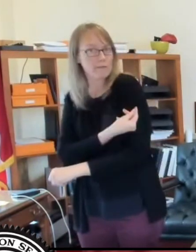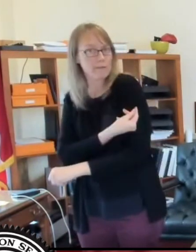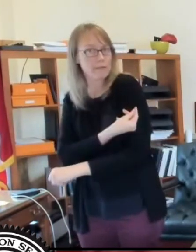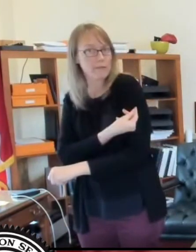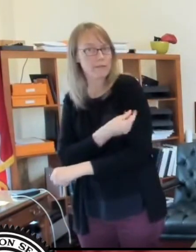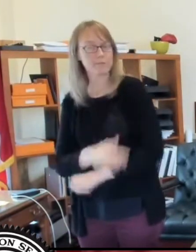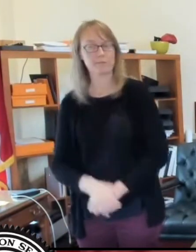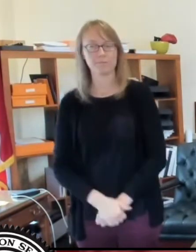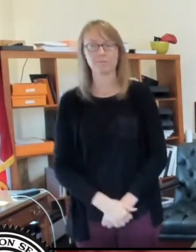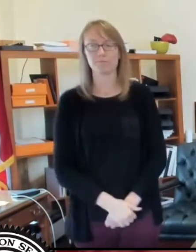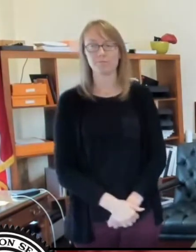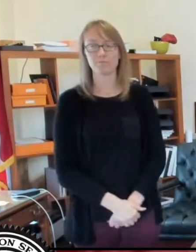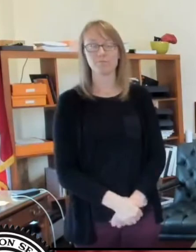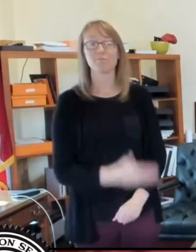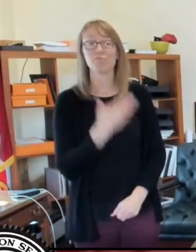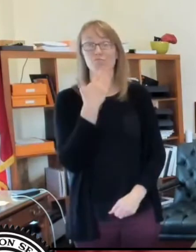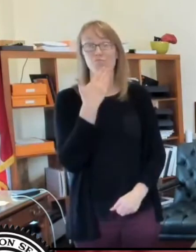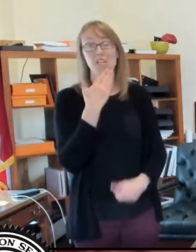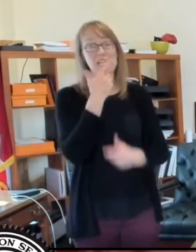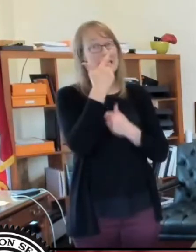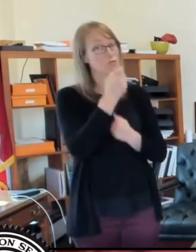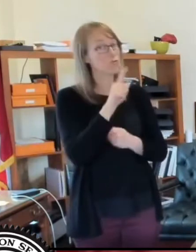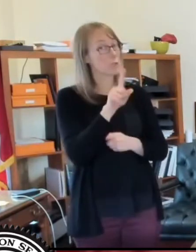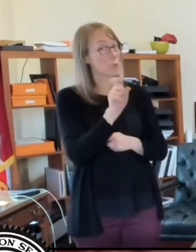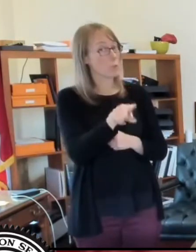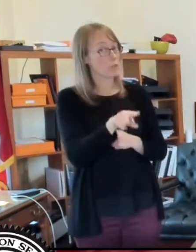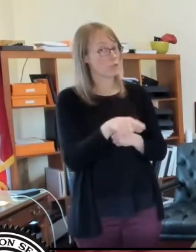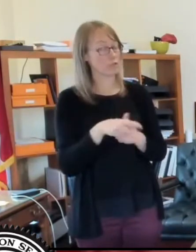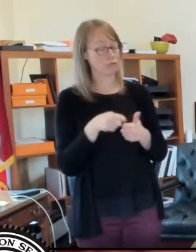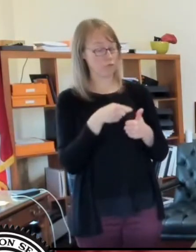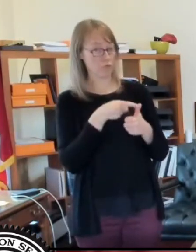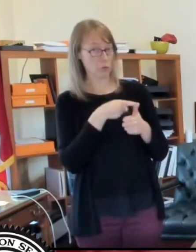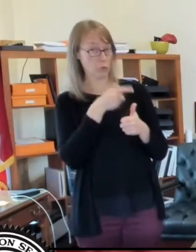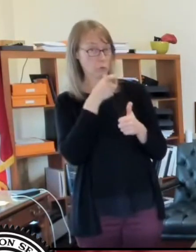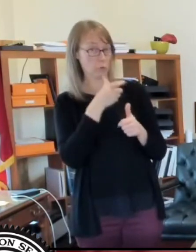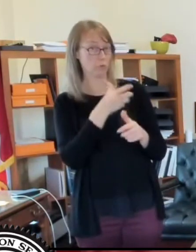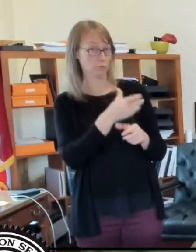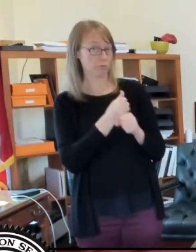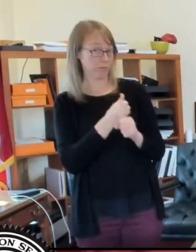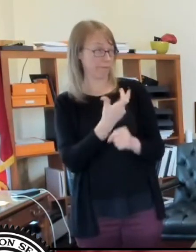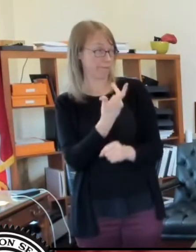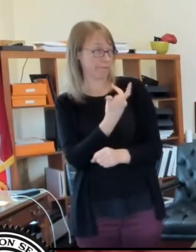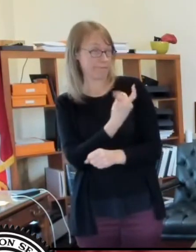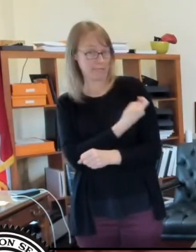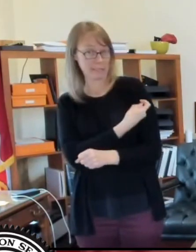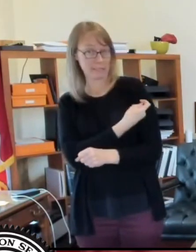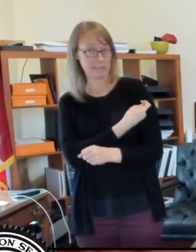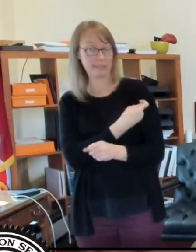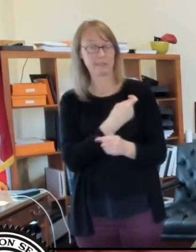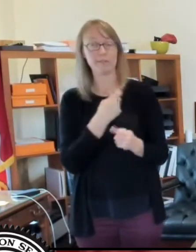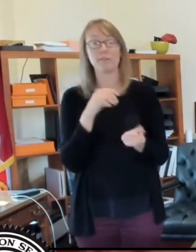course, I think we'll start with healthcare workers. And so I believe that once